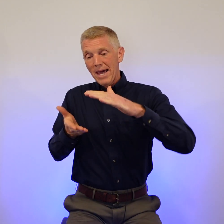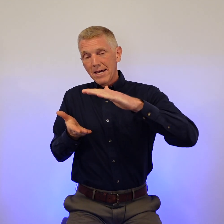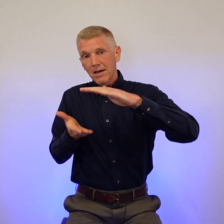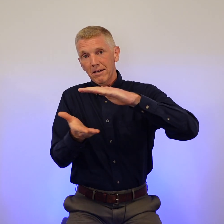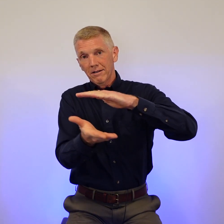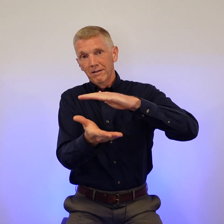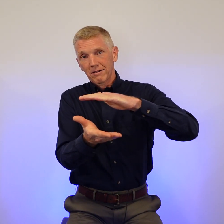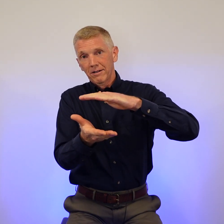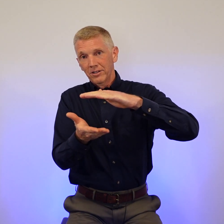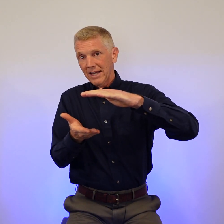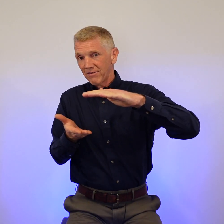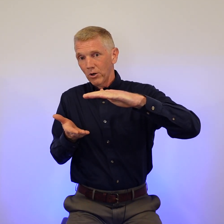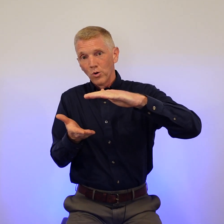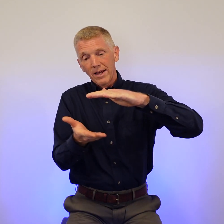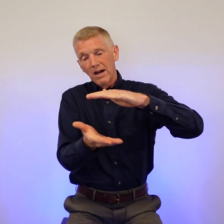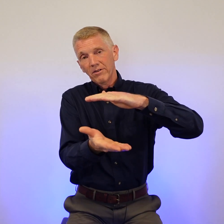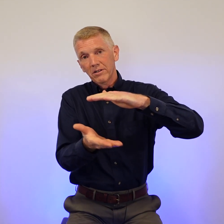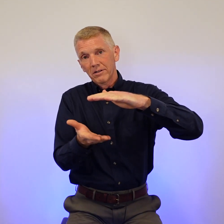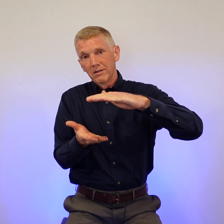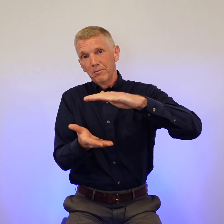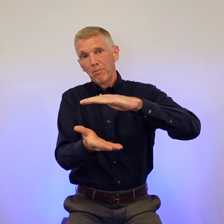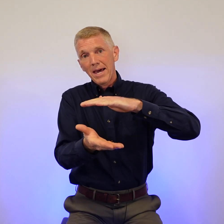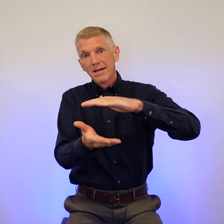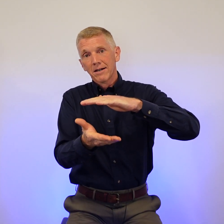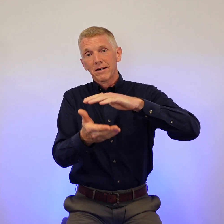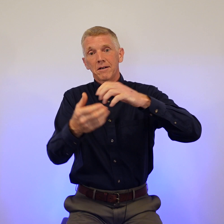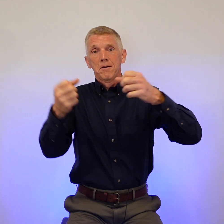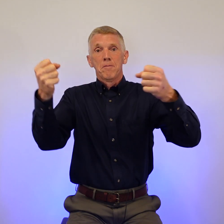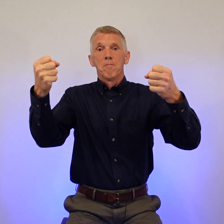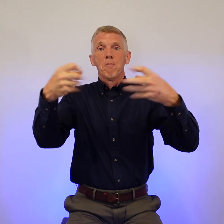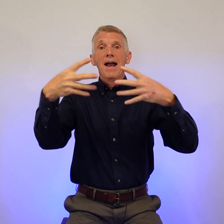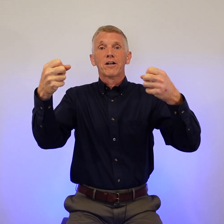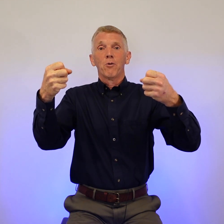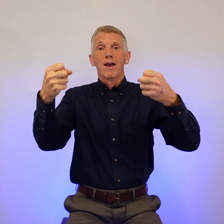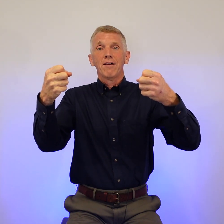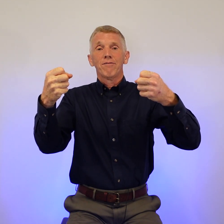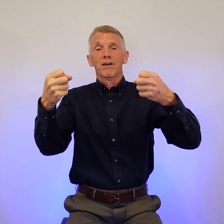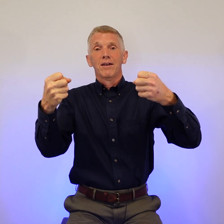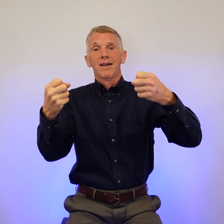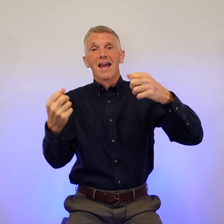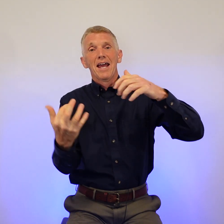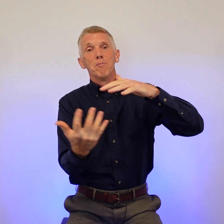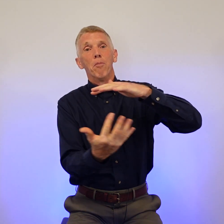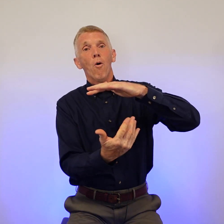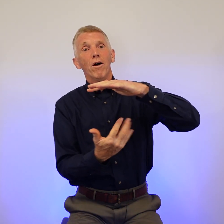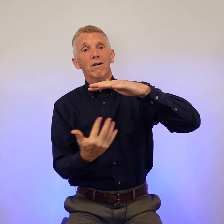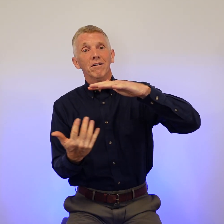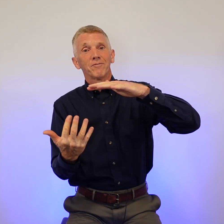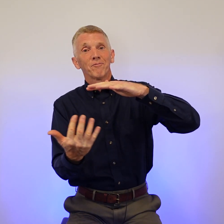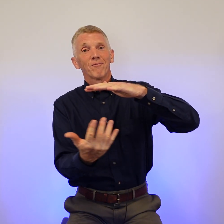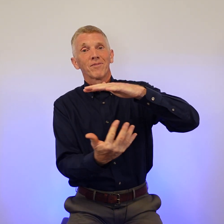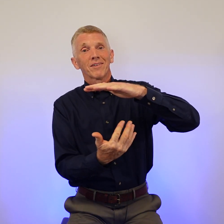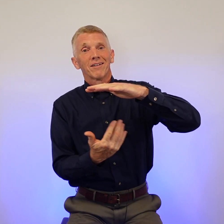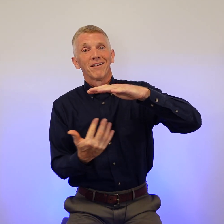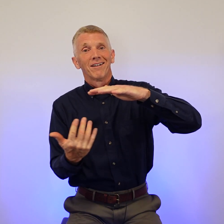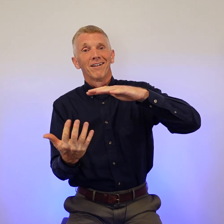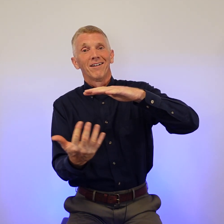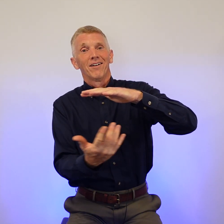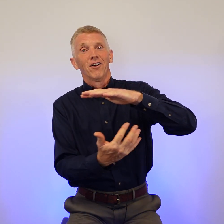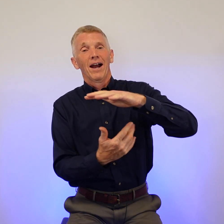bake, just as if it goes in that oven, bake, microwave, and boil. All right,